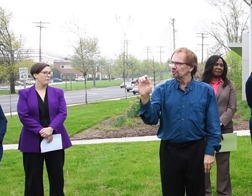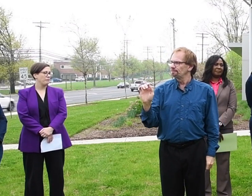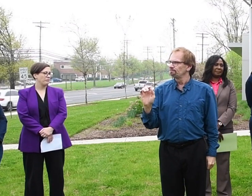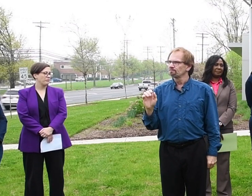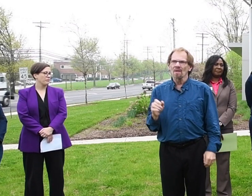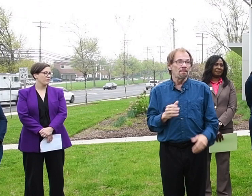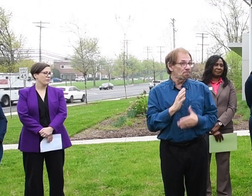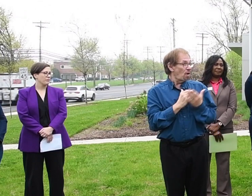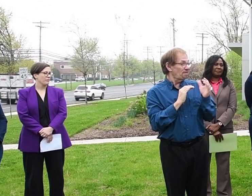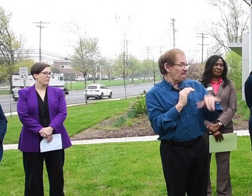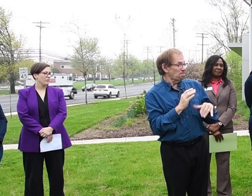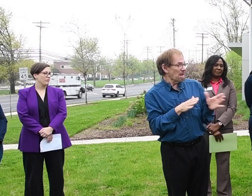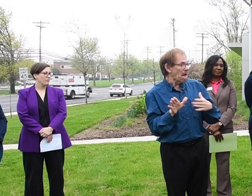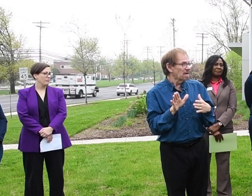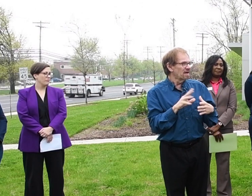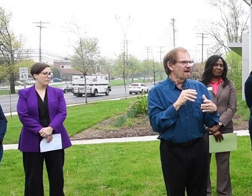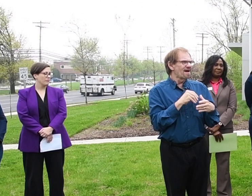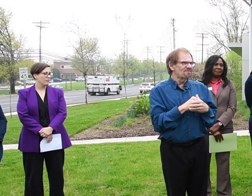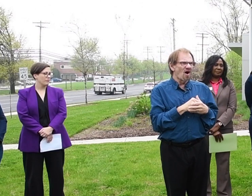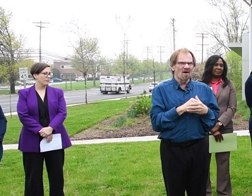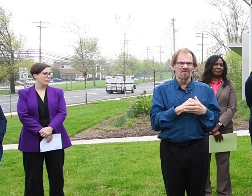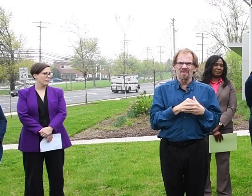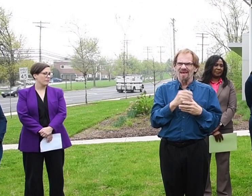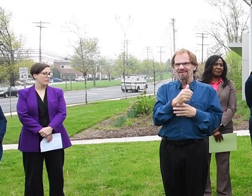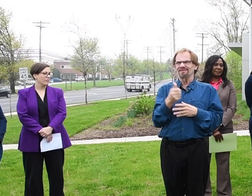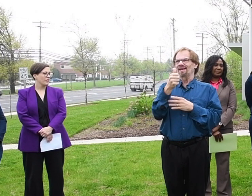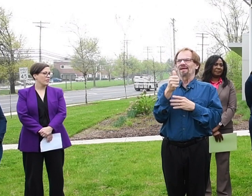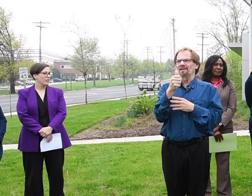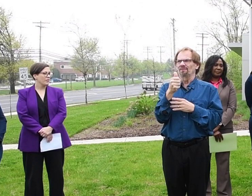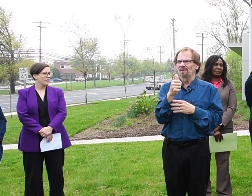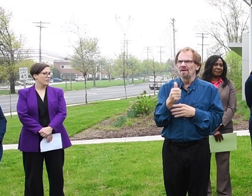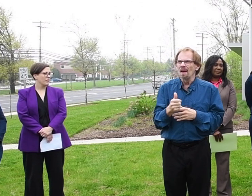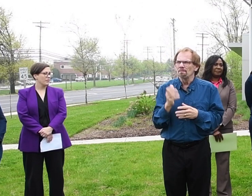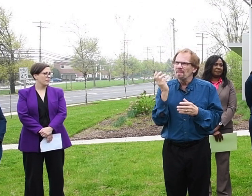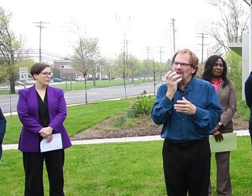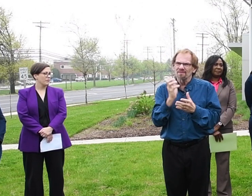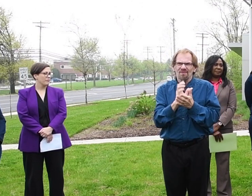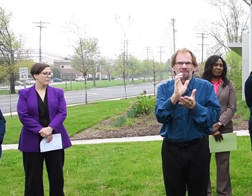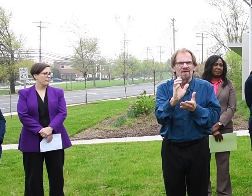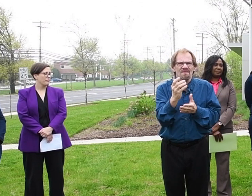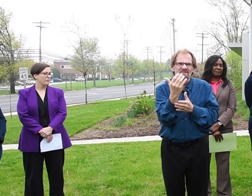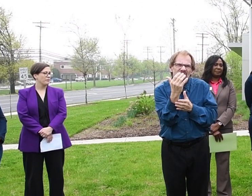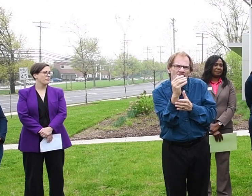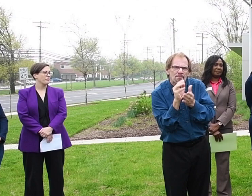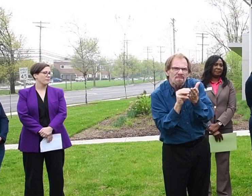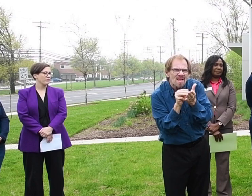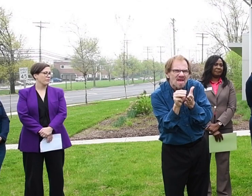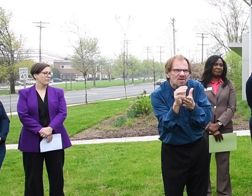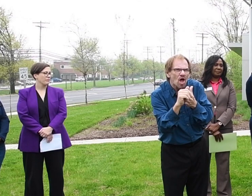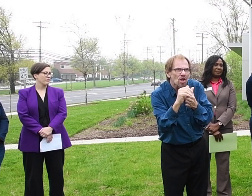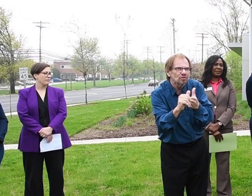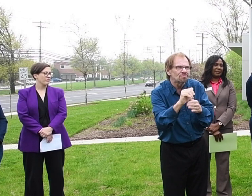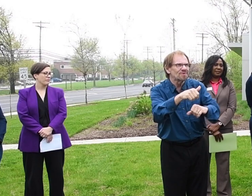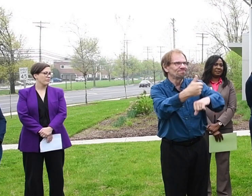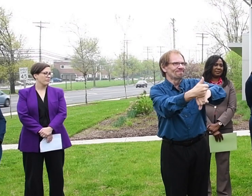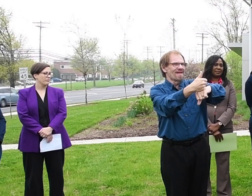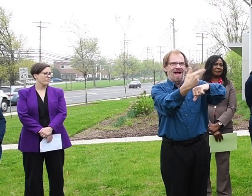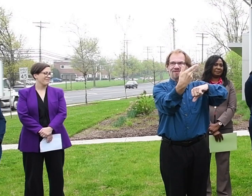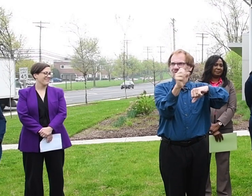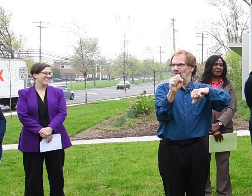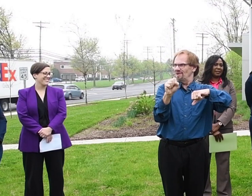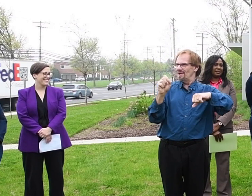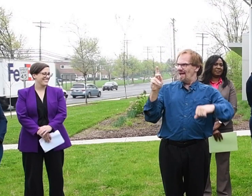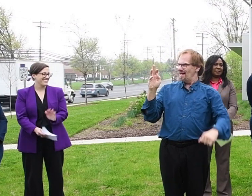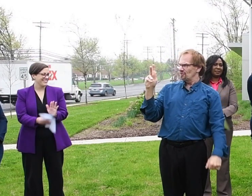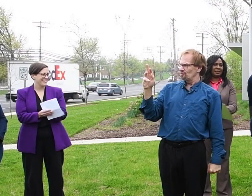the executive's amazing investment here. $15 million to site a high school somewhere in Elkridge,